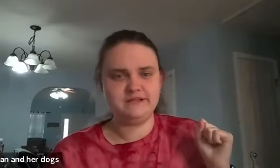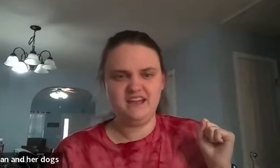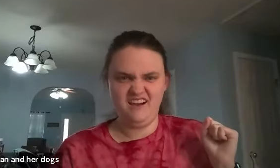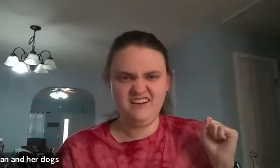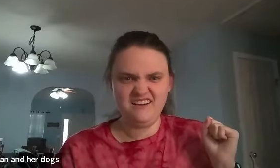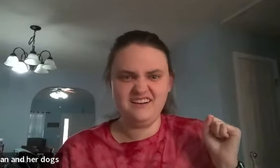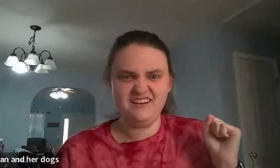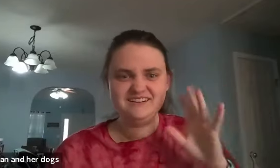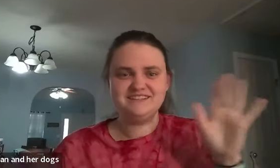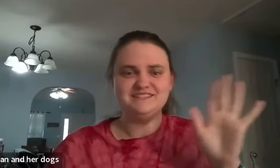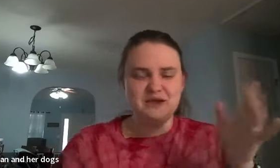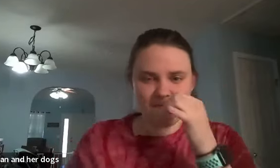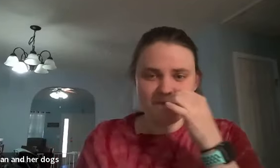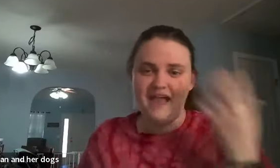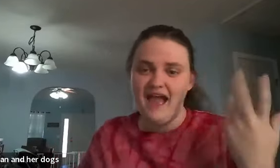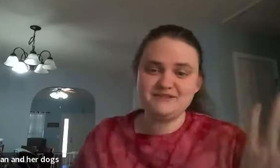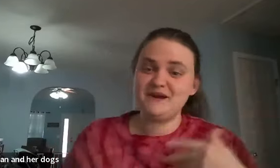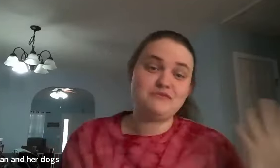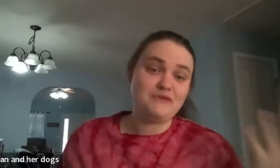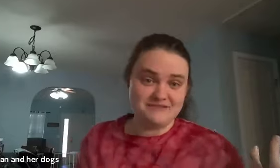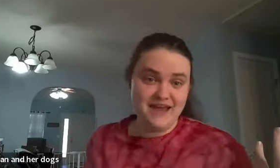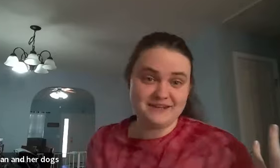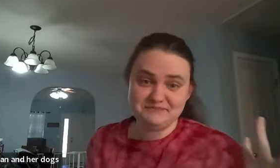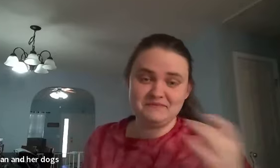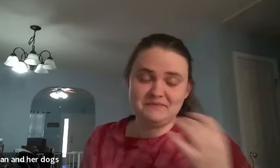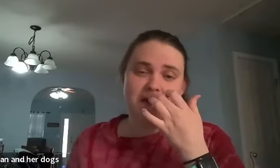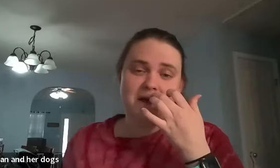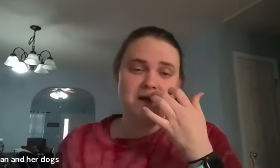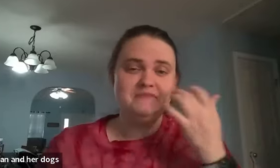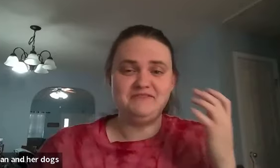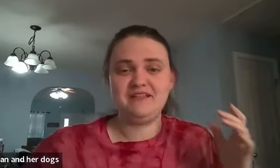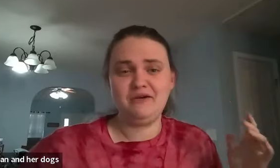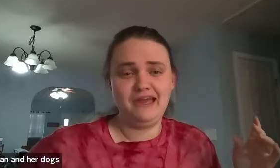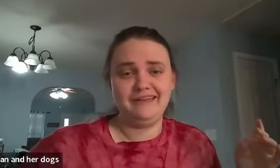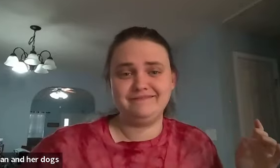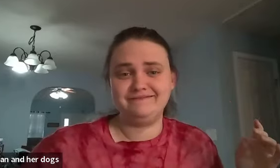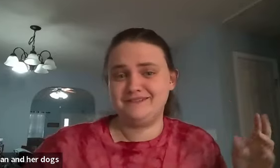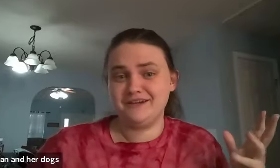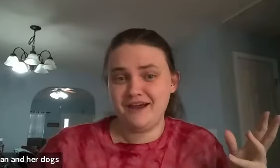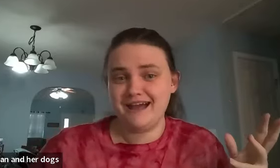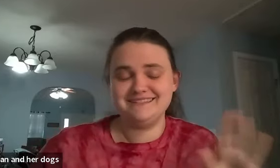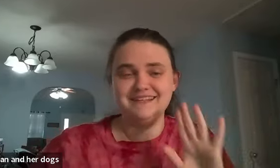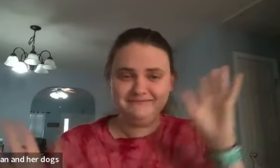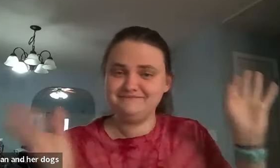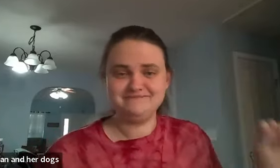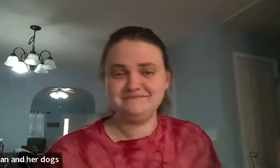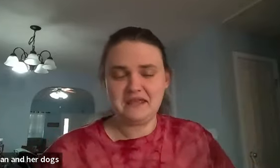like, uh-uh. So I was very proud of that. If you're like, okay, congrats, like, it's